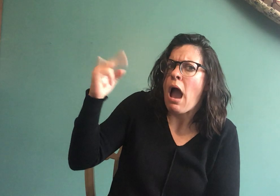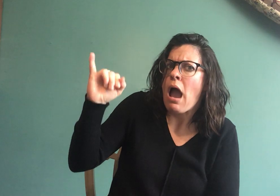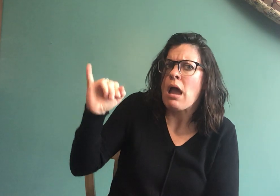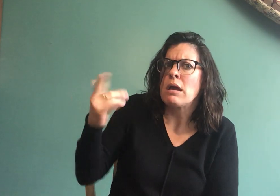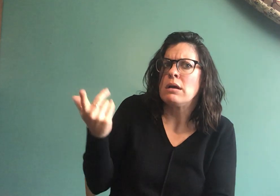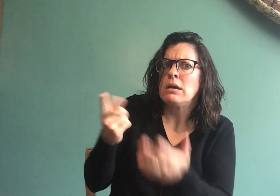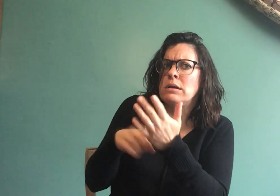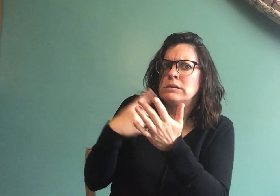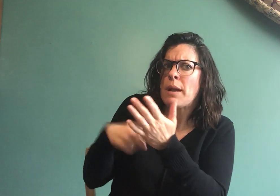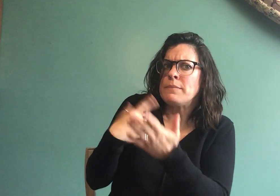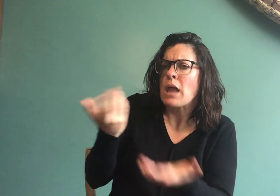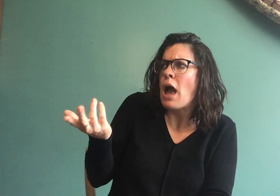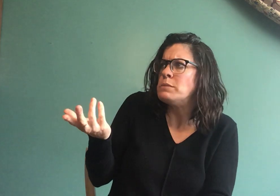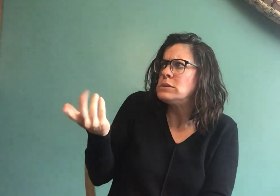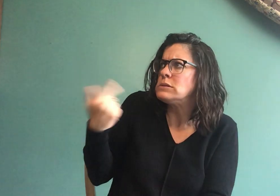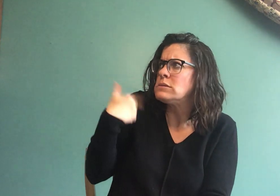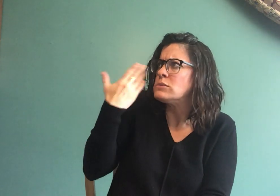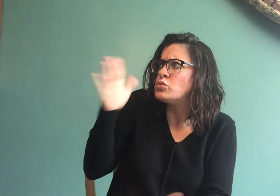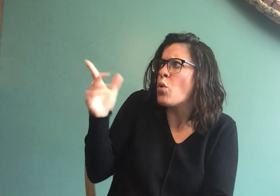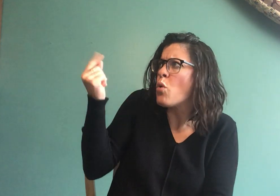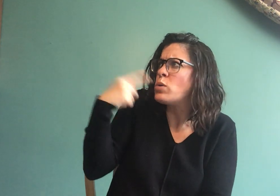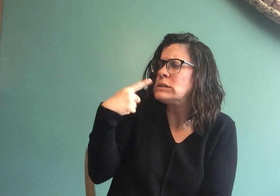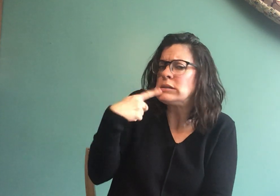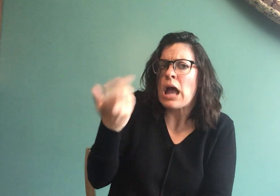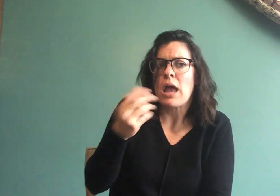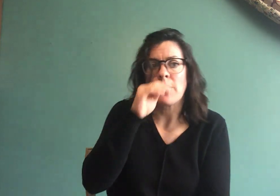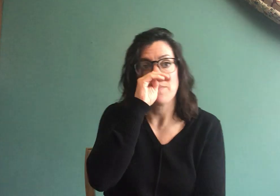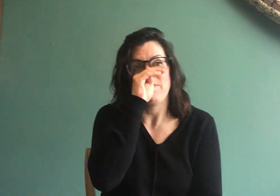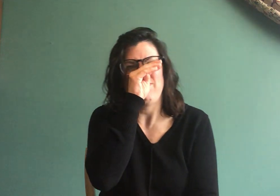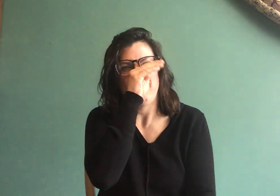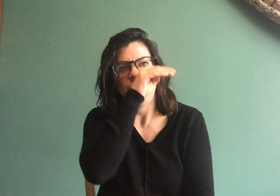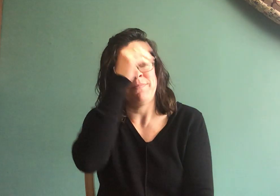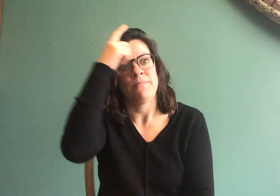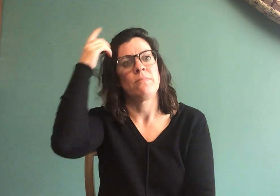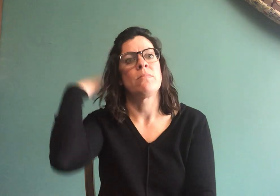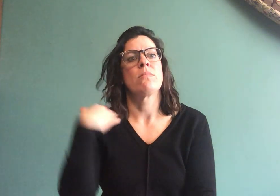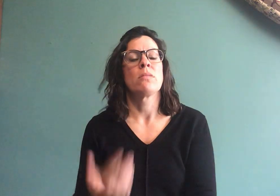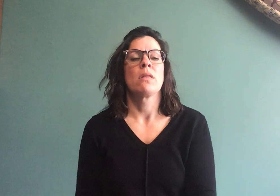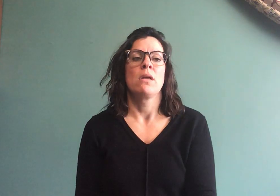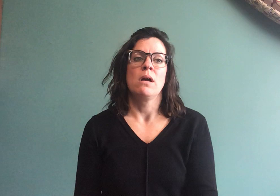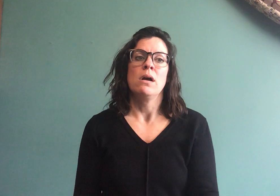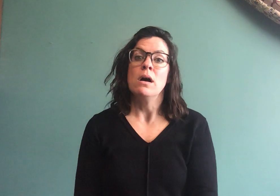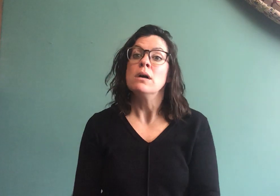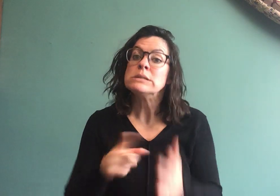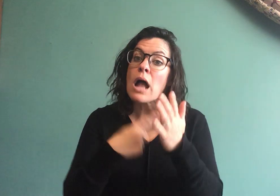Okay, that's why I started calling on you by name. Okay, that's why I started your call. So let's take a